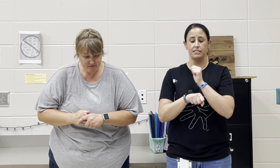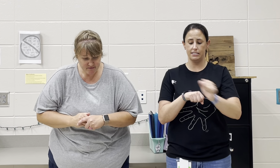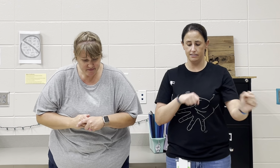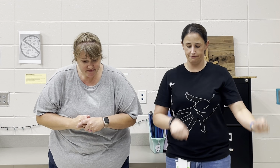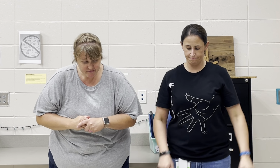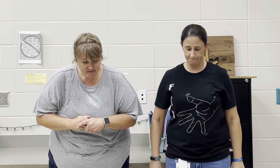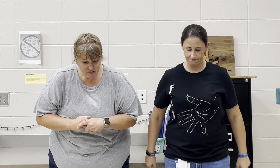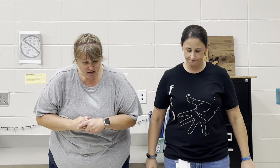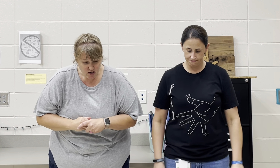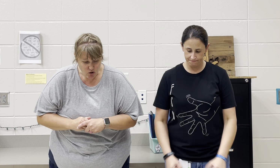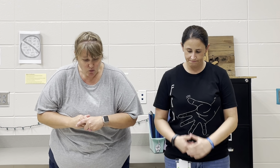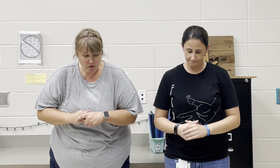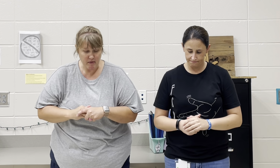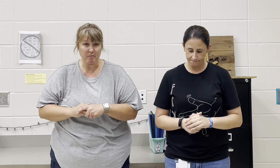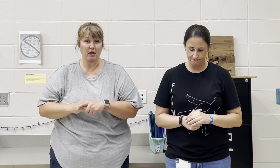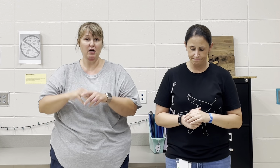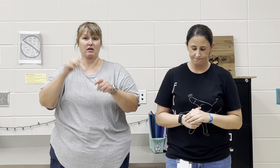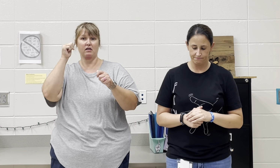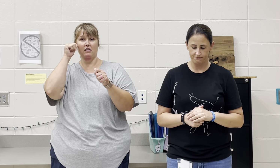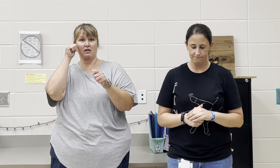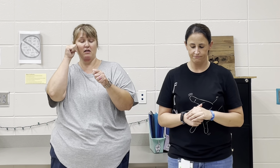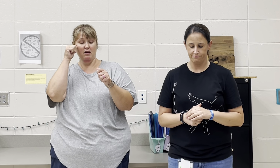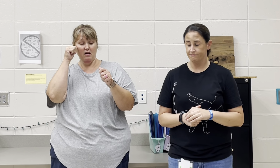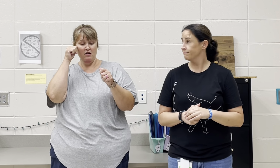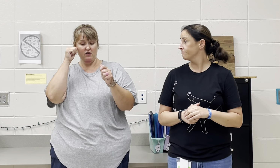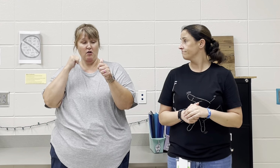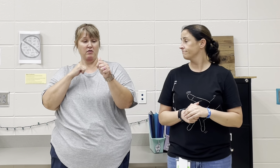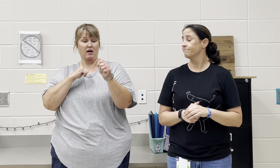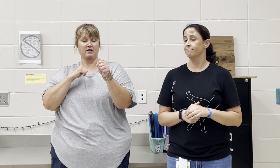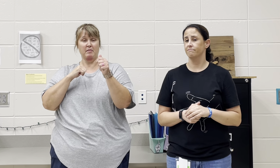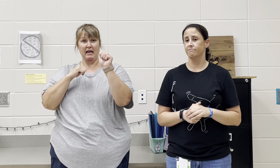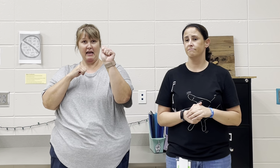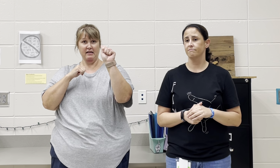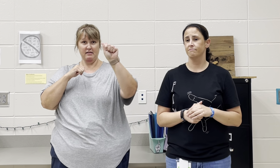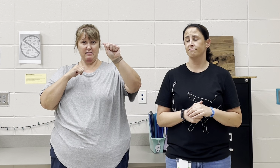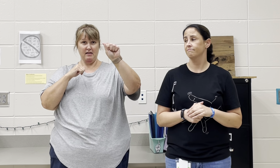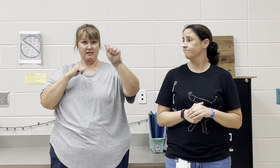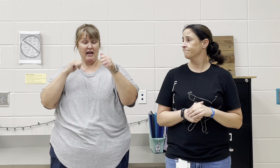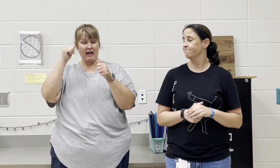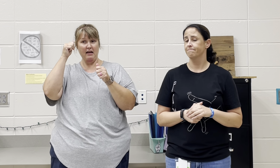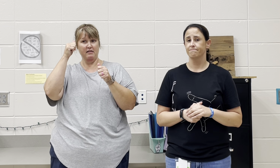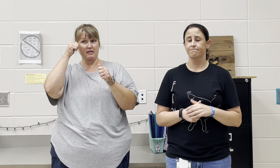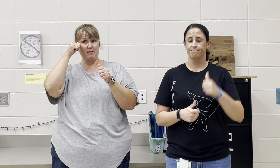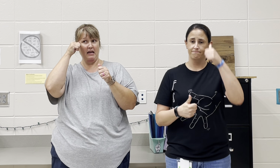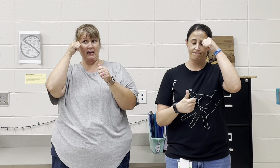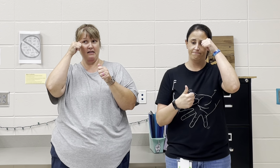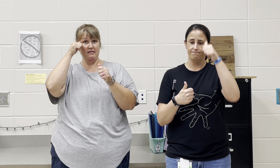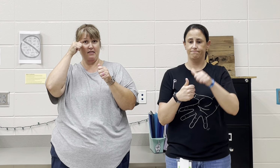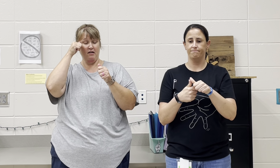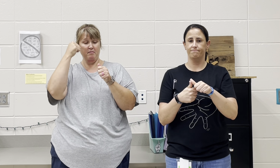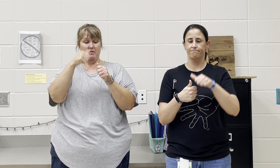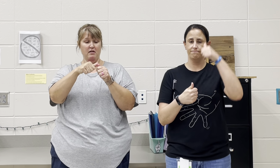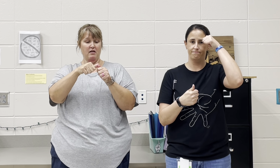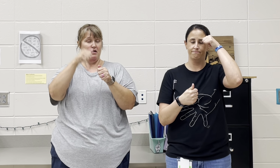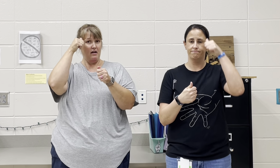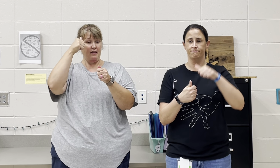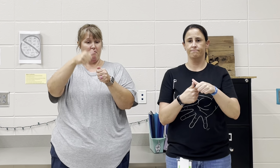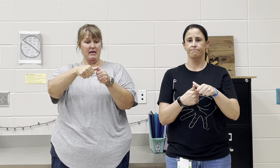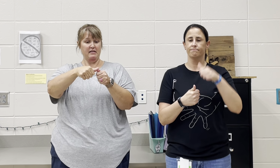biz. Remember. So non-dominant hand is an A, dominant hand is a thumb, and they meet